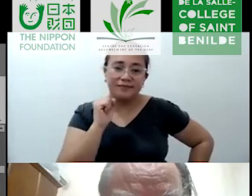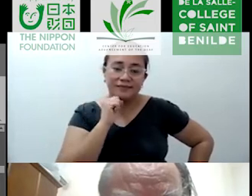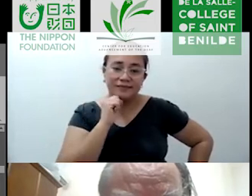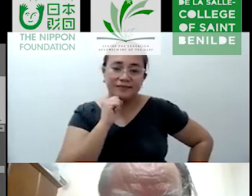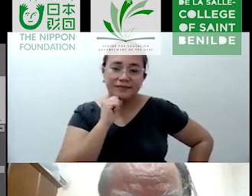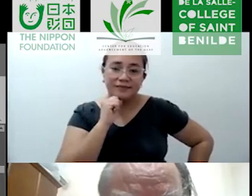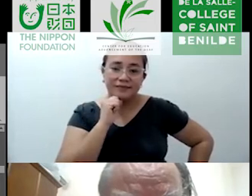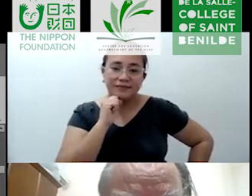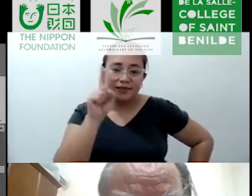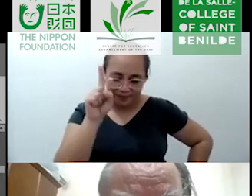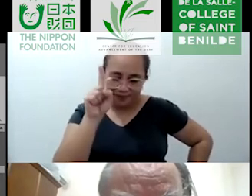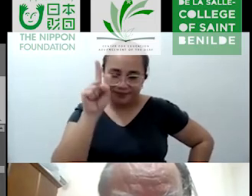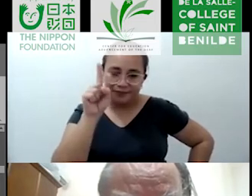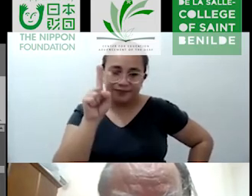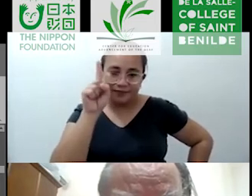up,